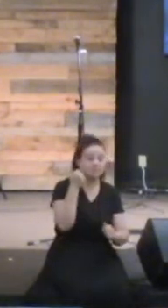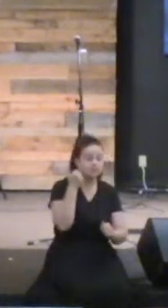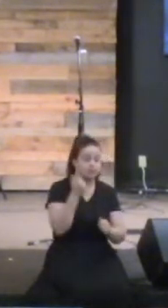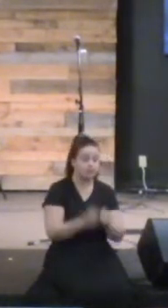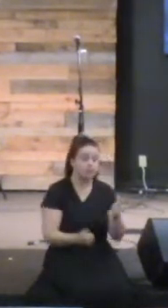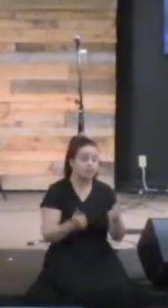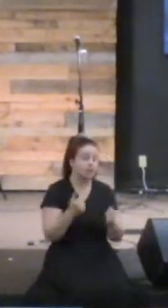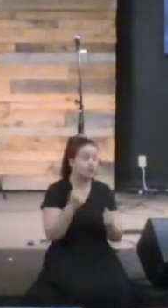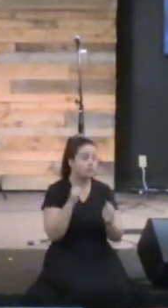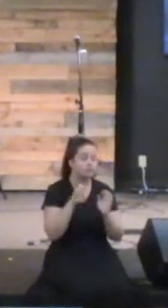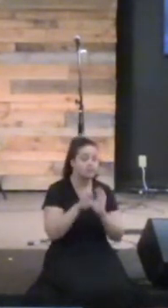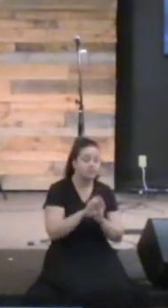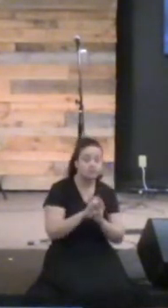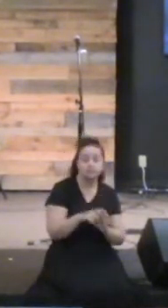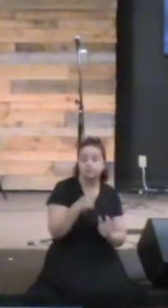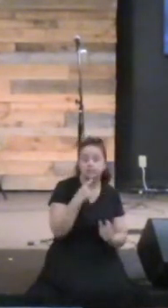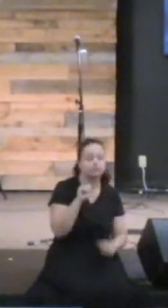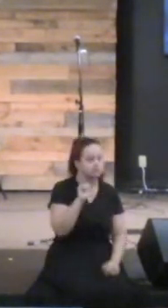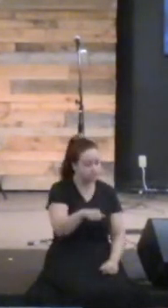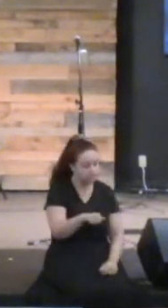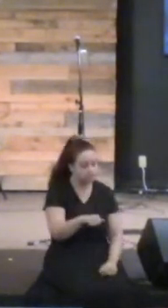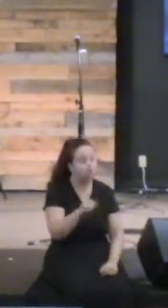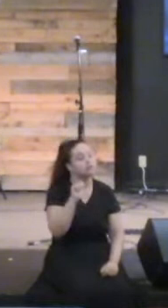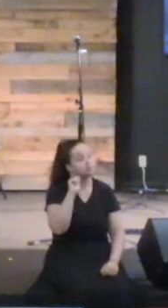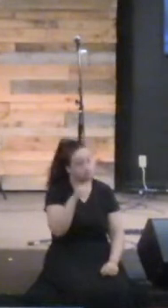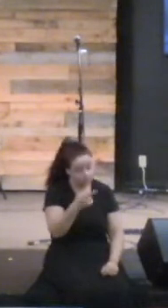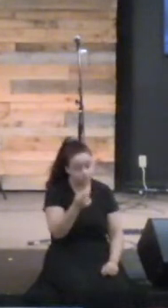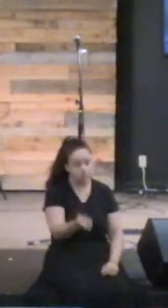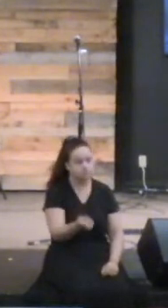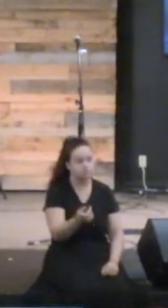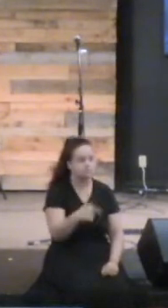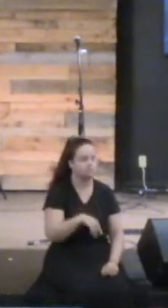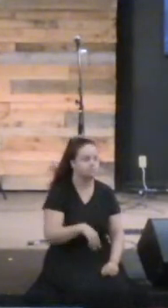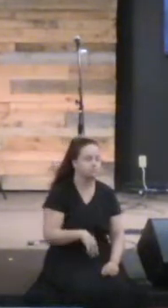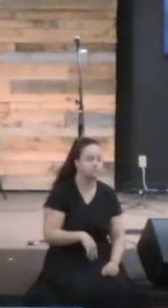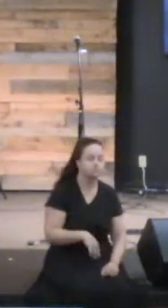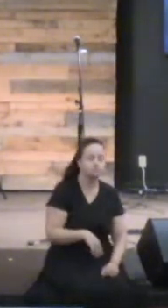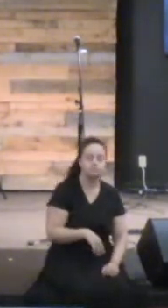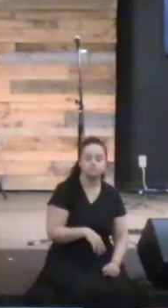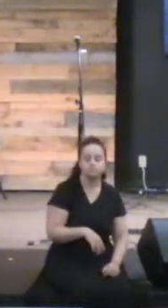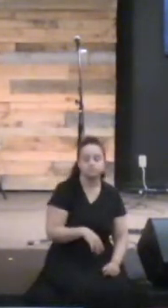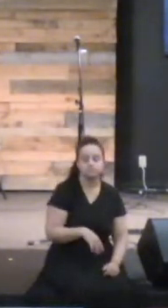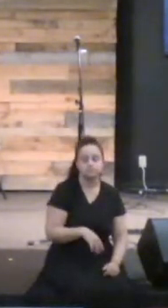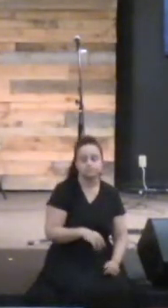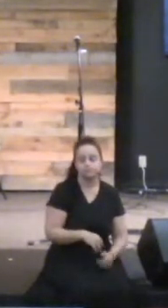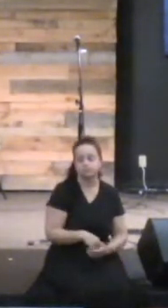yes yes you are and so the question is